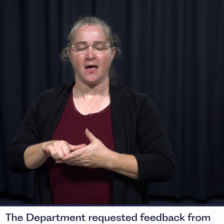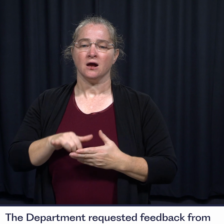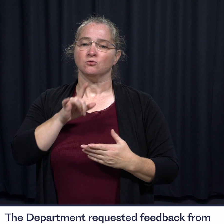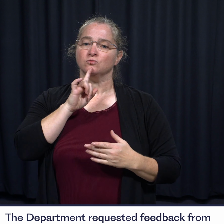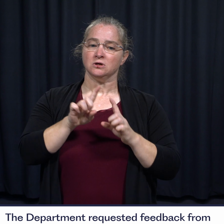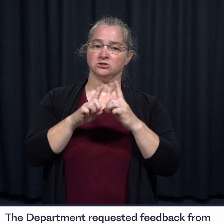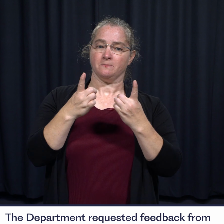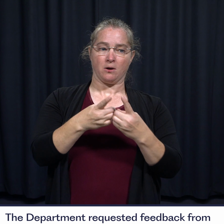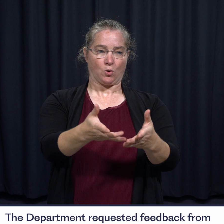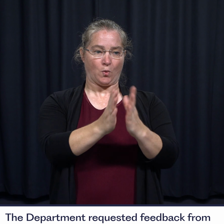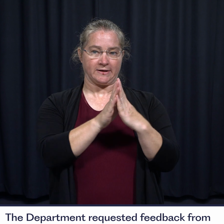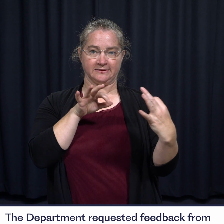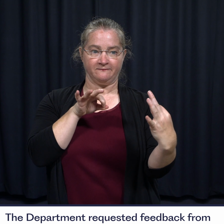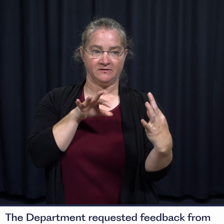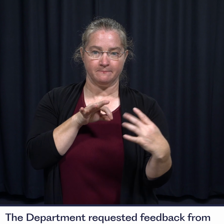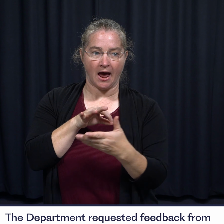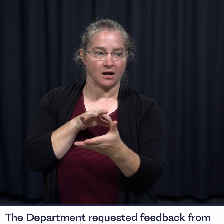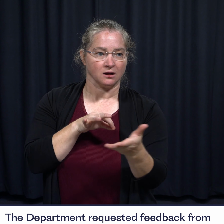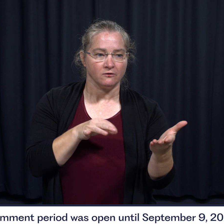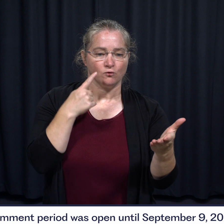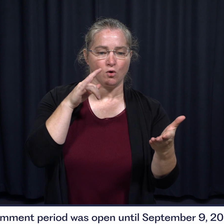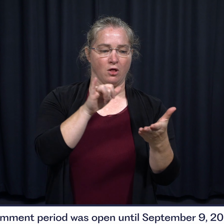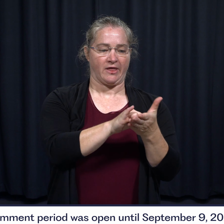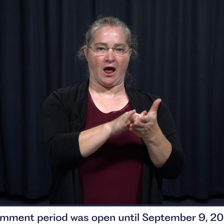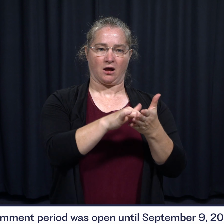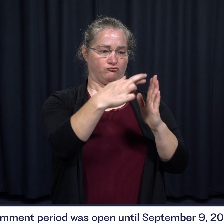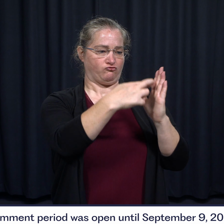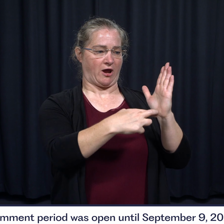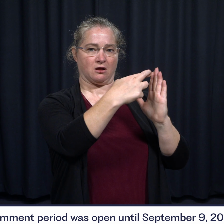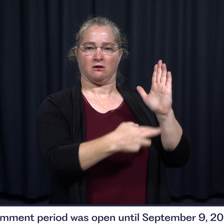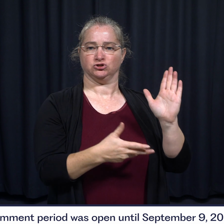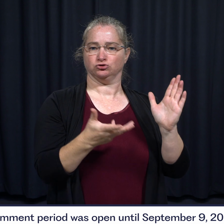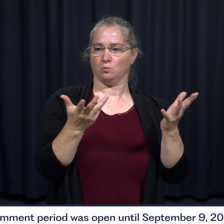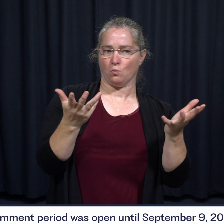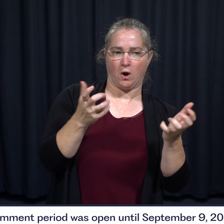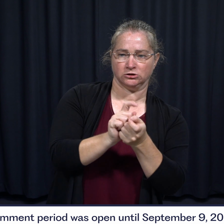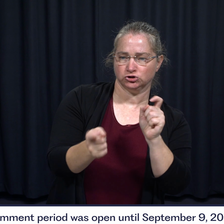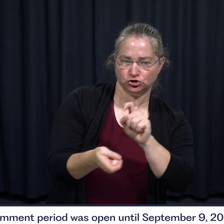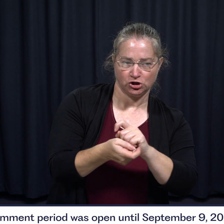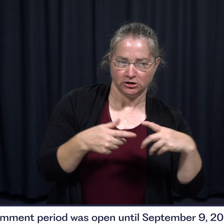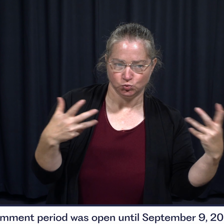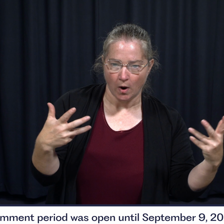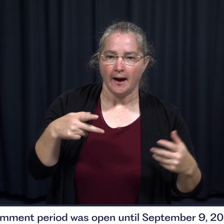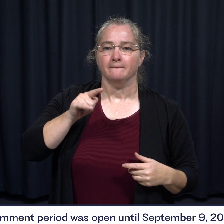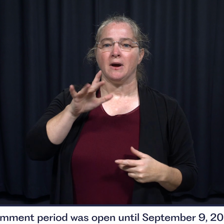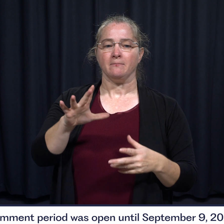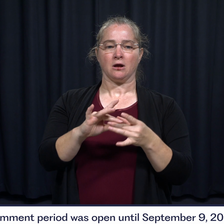desired changes to the regulations. The public comment period was open until September